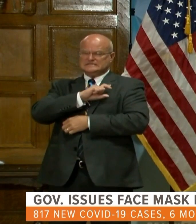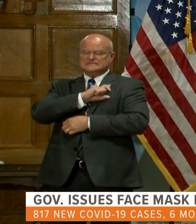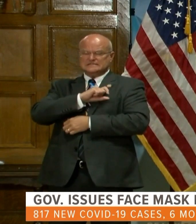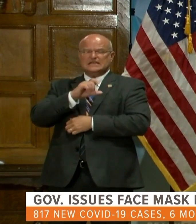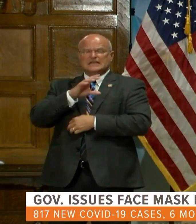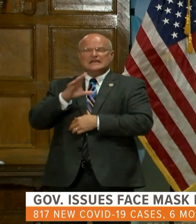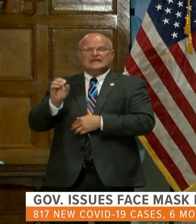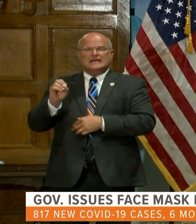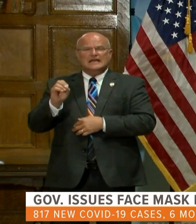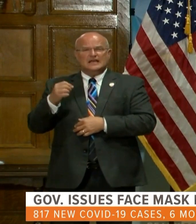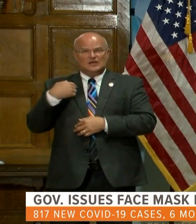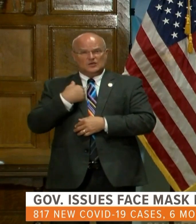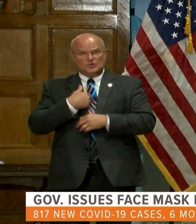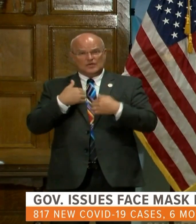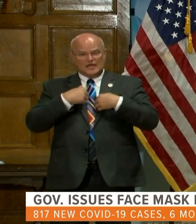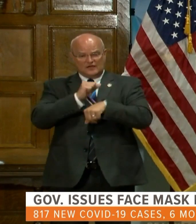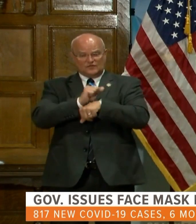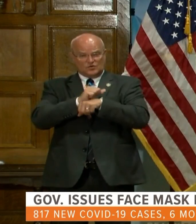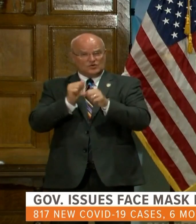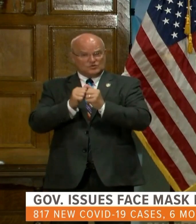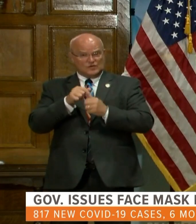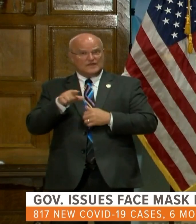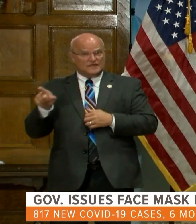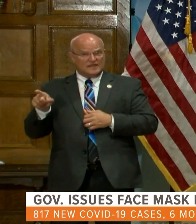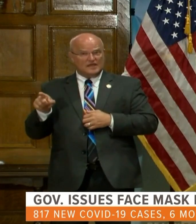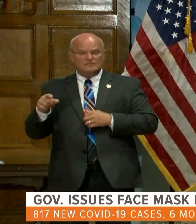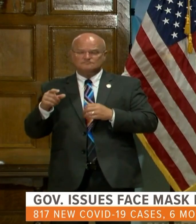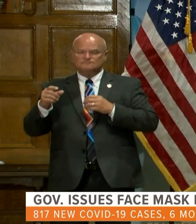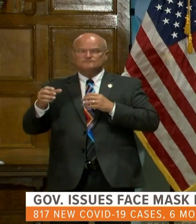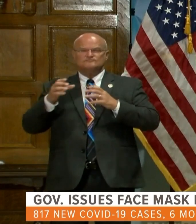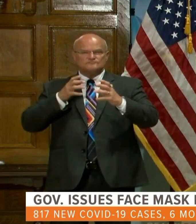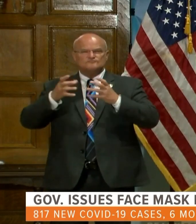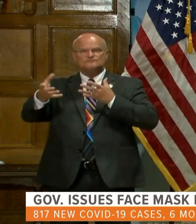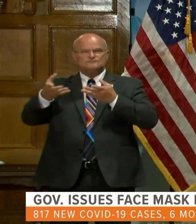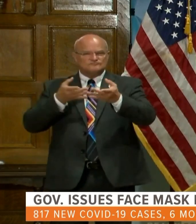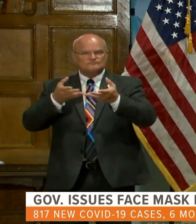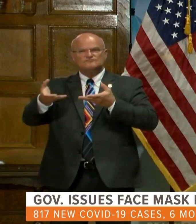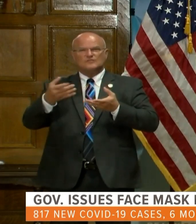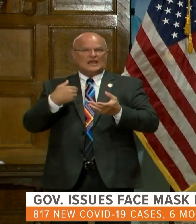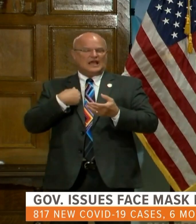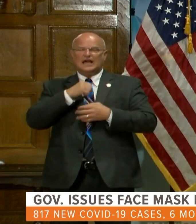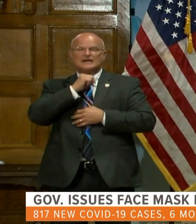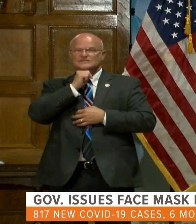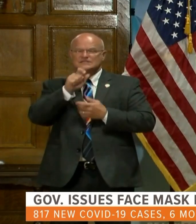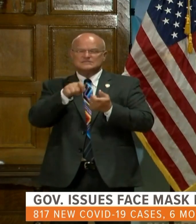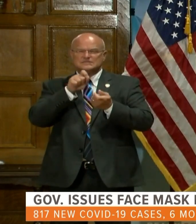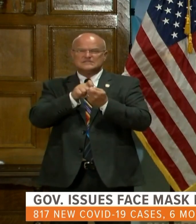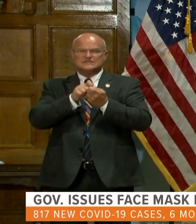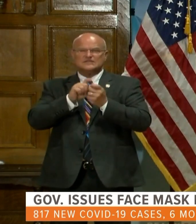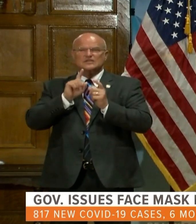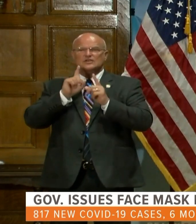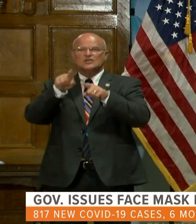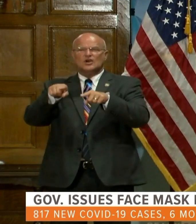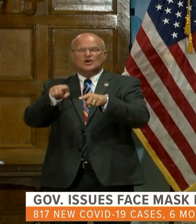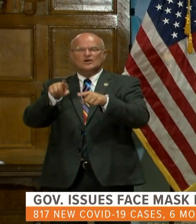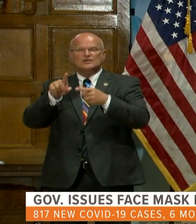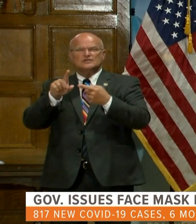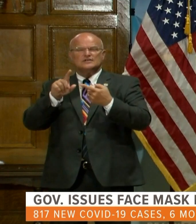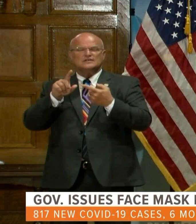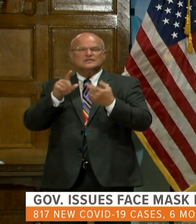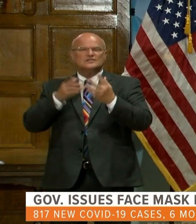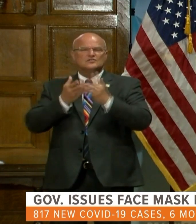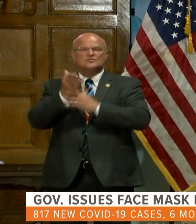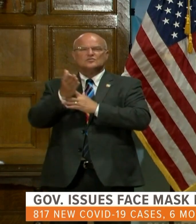and we have worked with them. We communicate on this. I have not specifically gone through